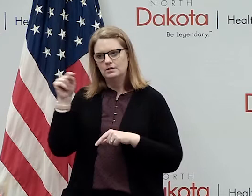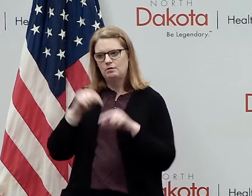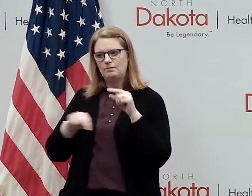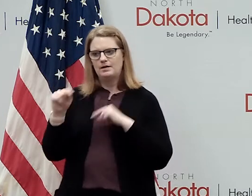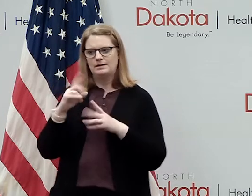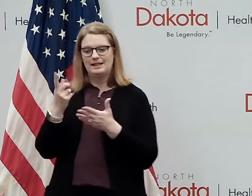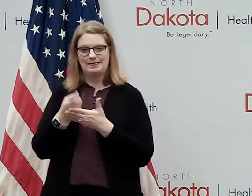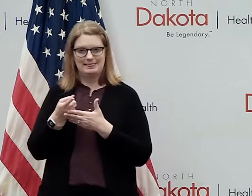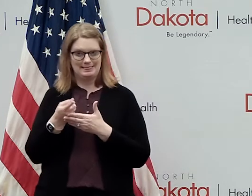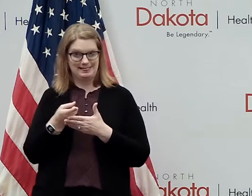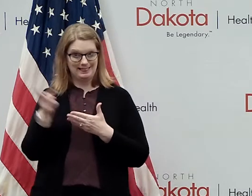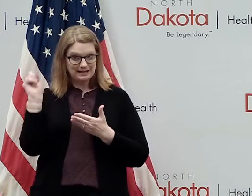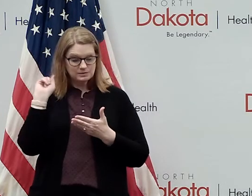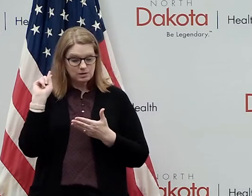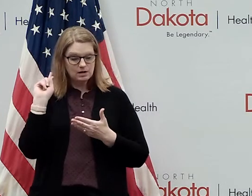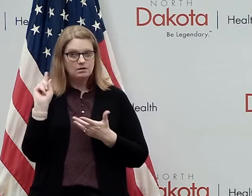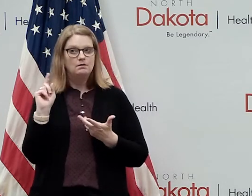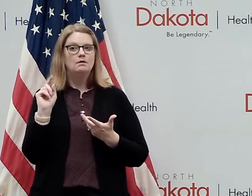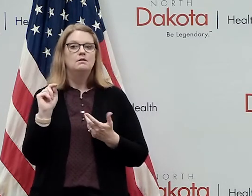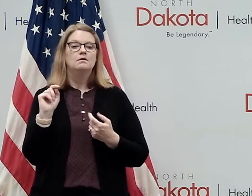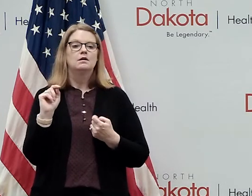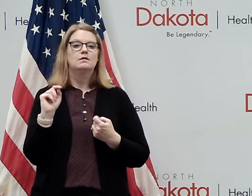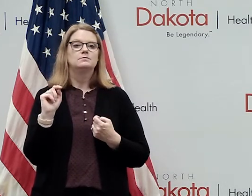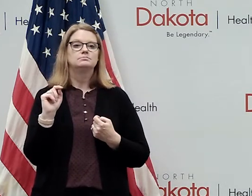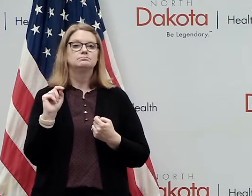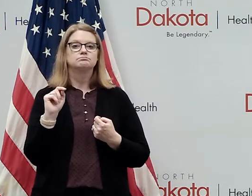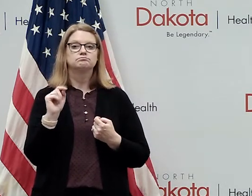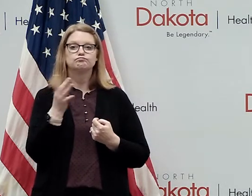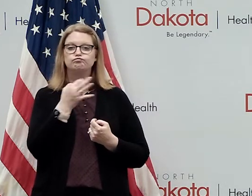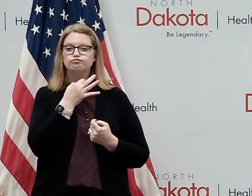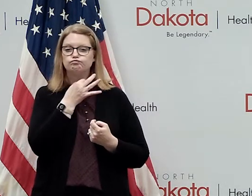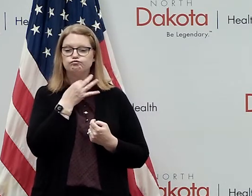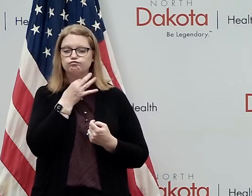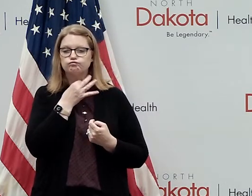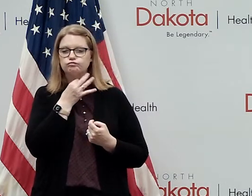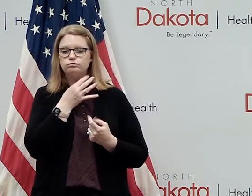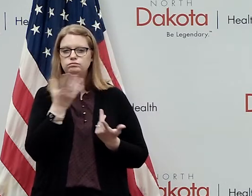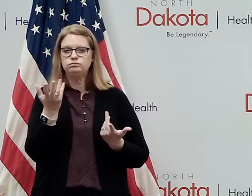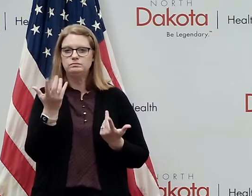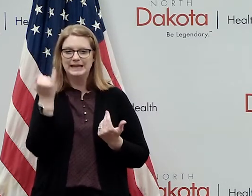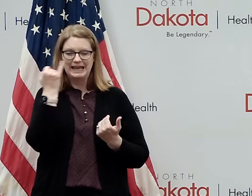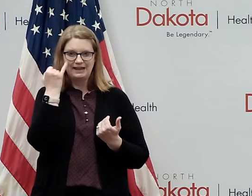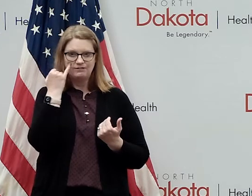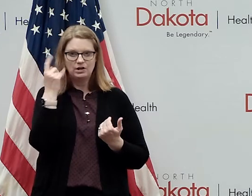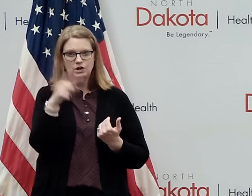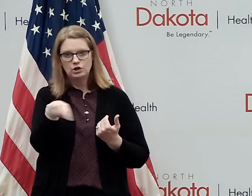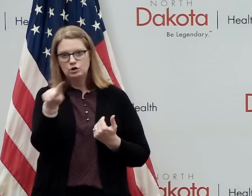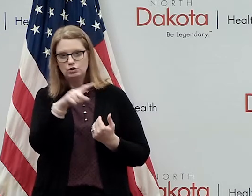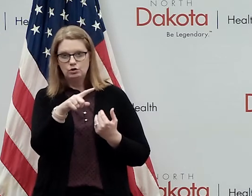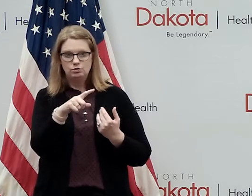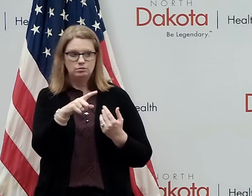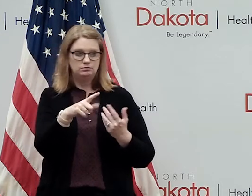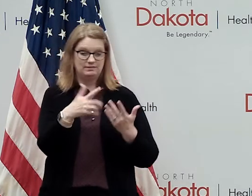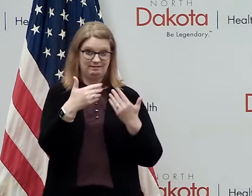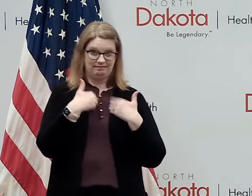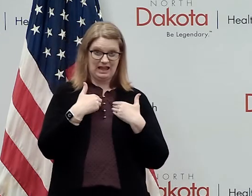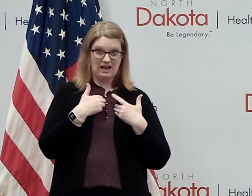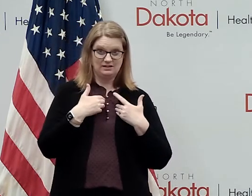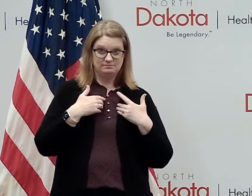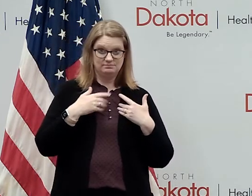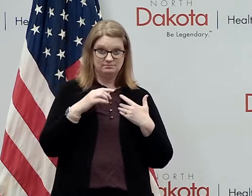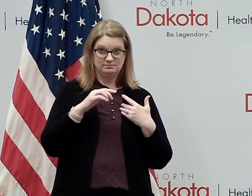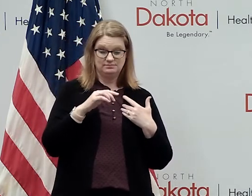said last week, if you're really interested in finding out whether or not you may or may not have had it, it's you